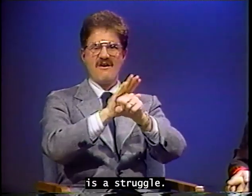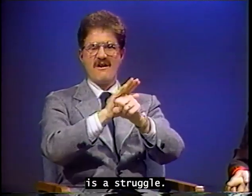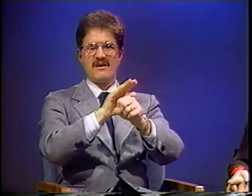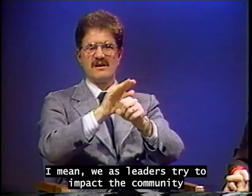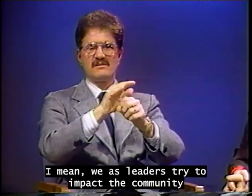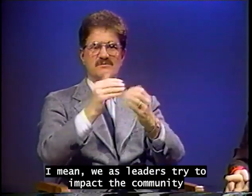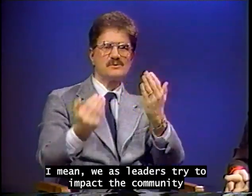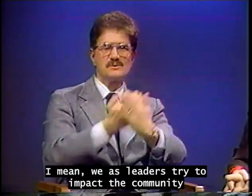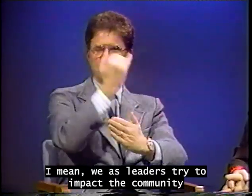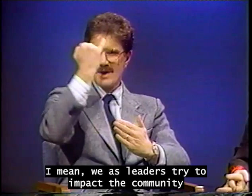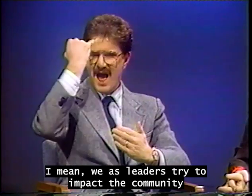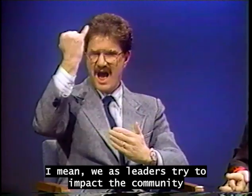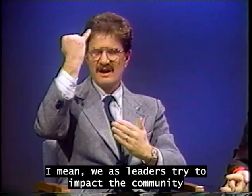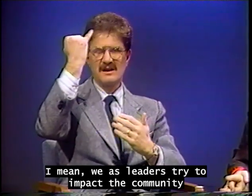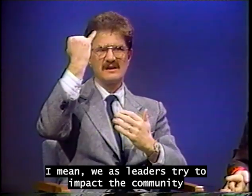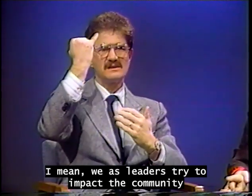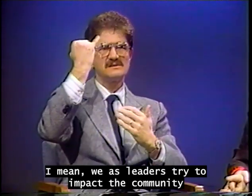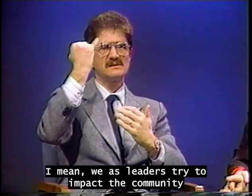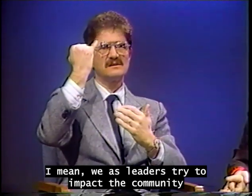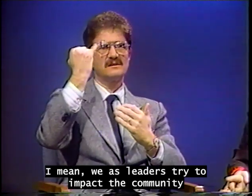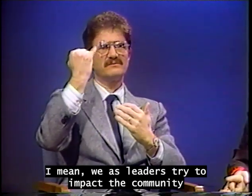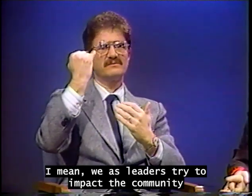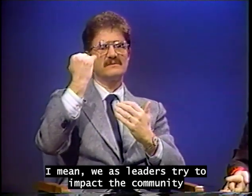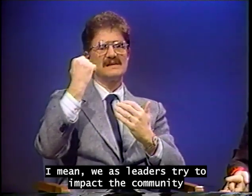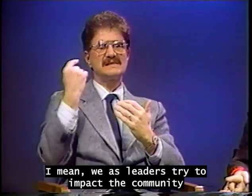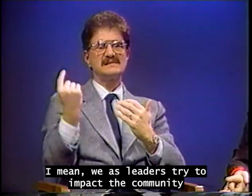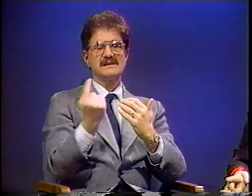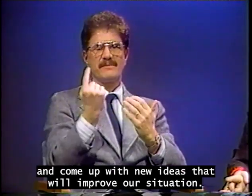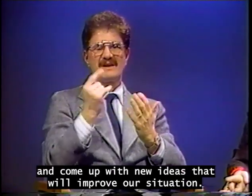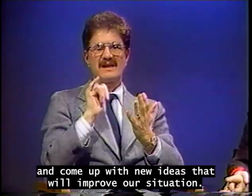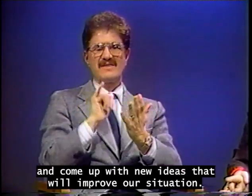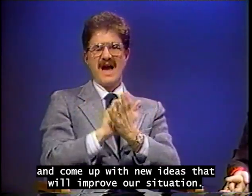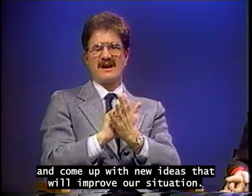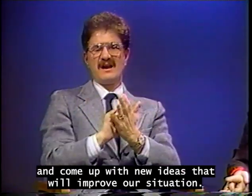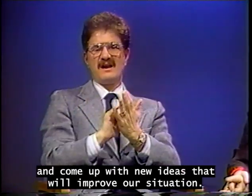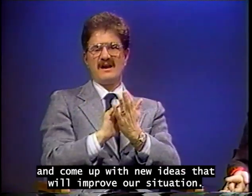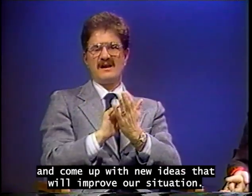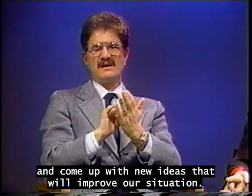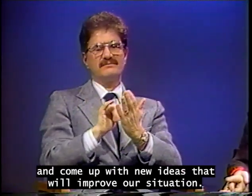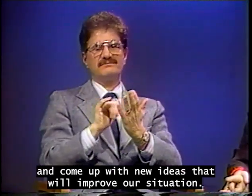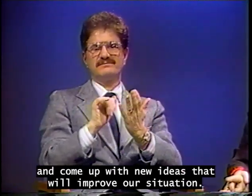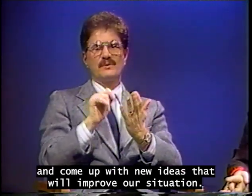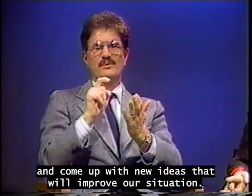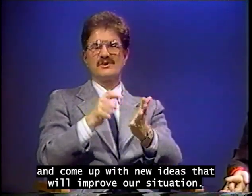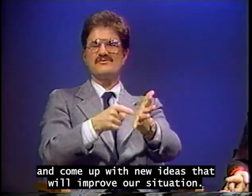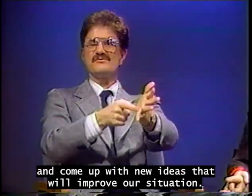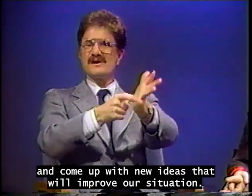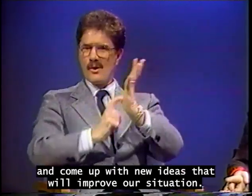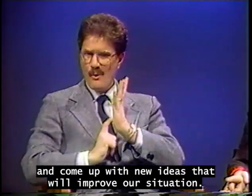mean, we as leaders try to impact the community and come up with new ideas that will improve our